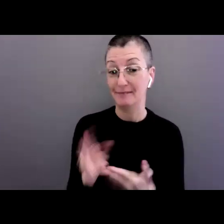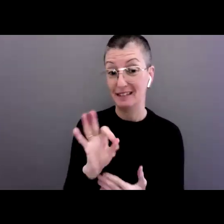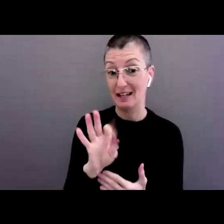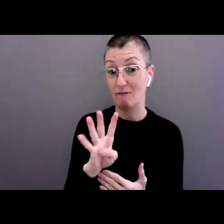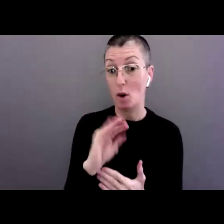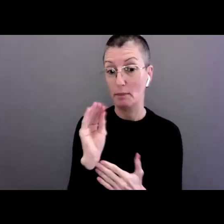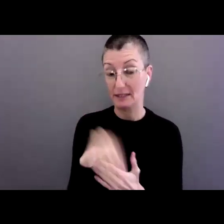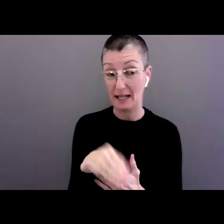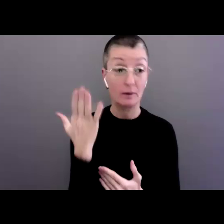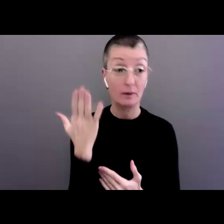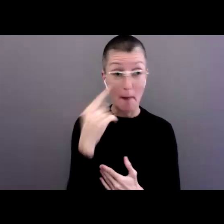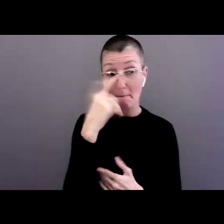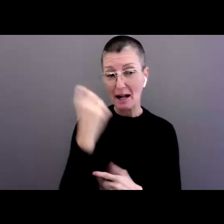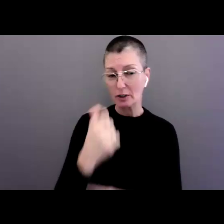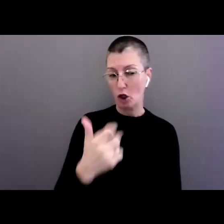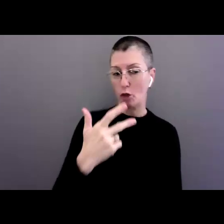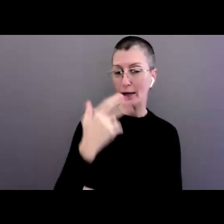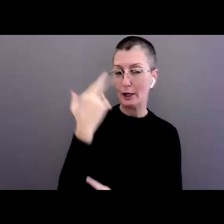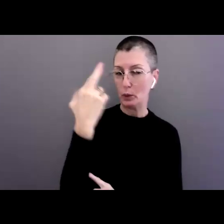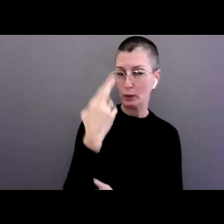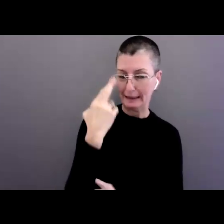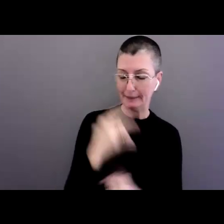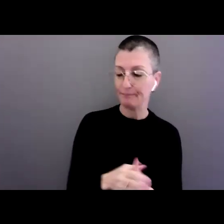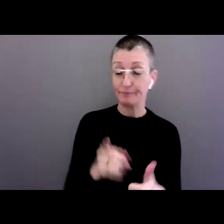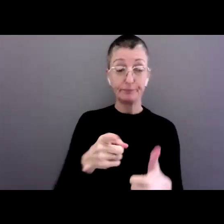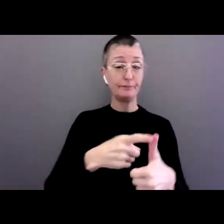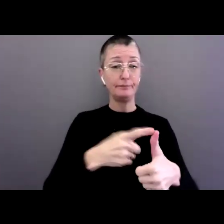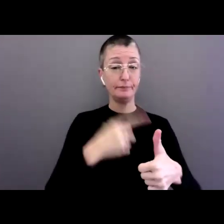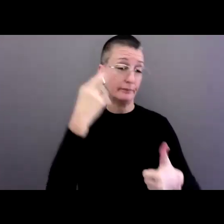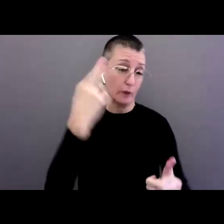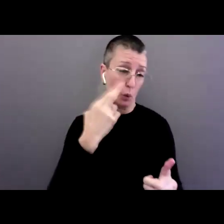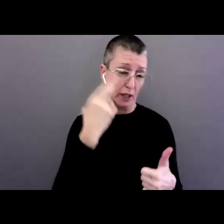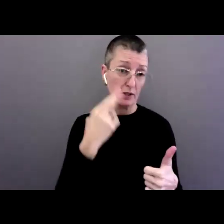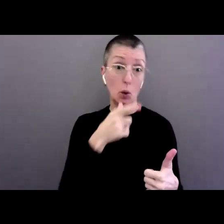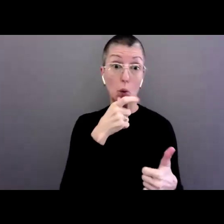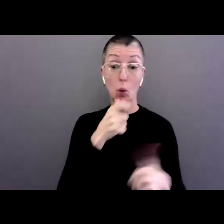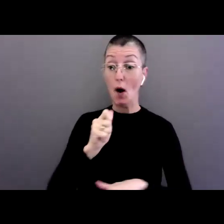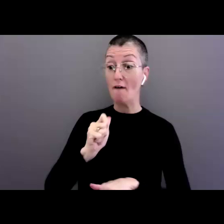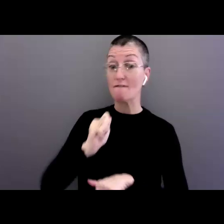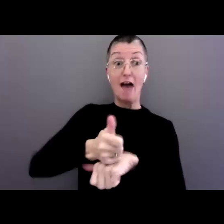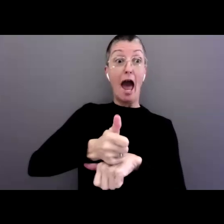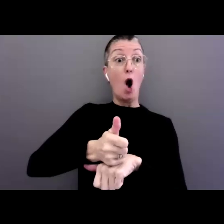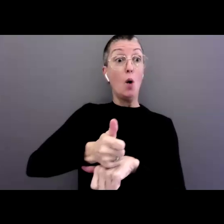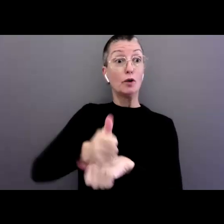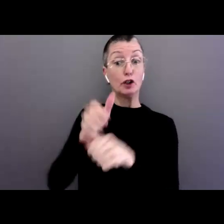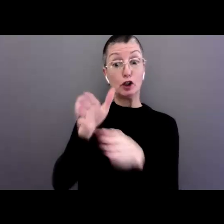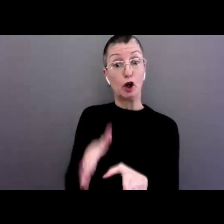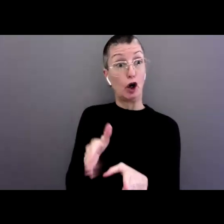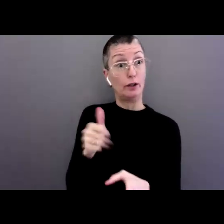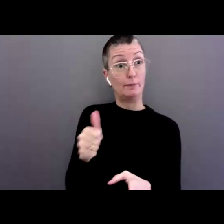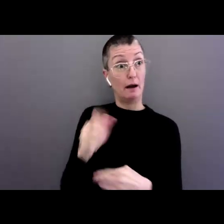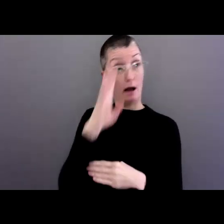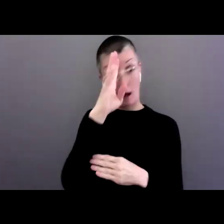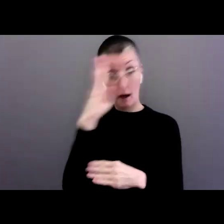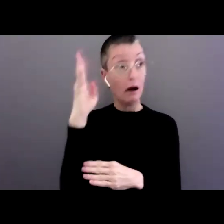usually because of three things. So, one is the founder has made something that the market just